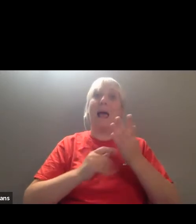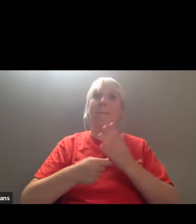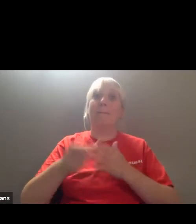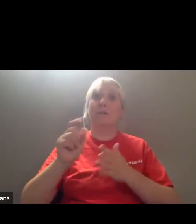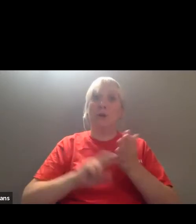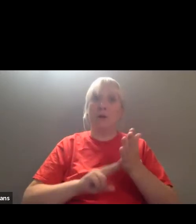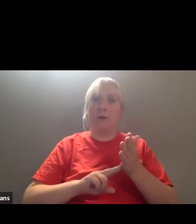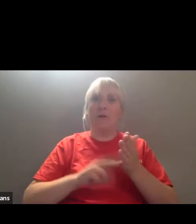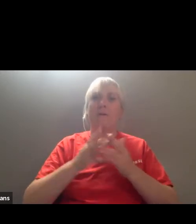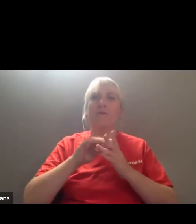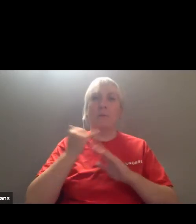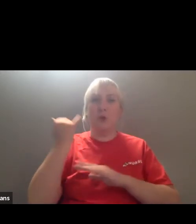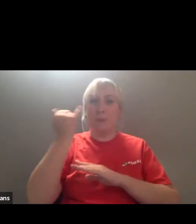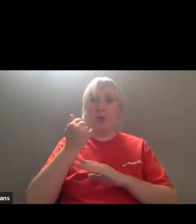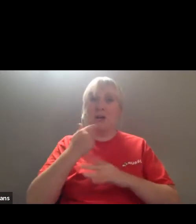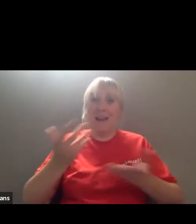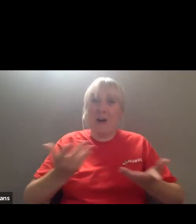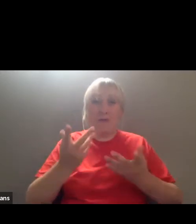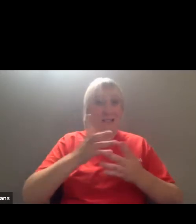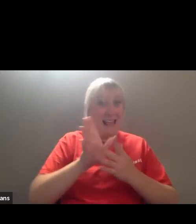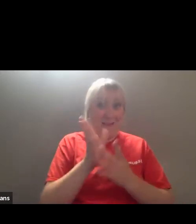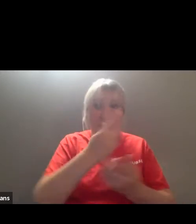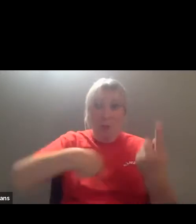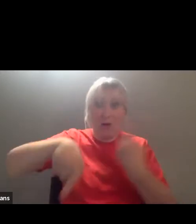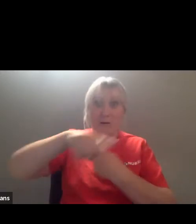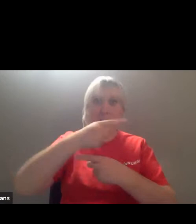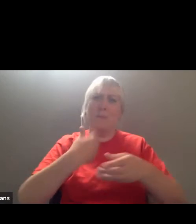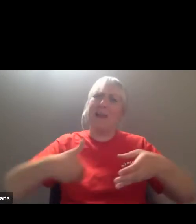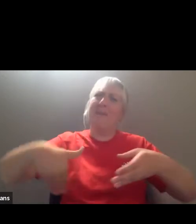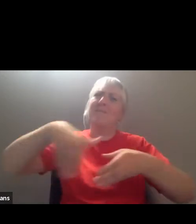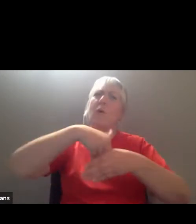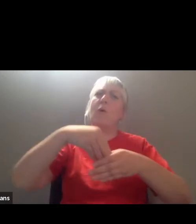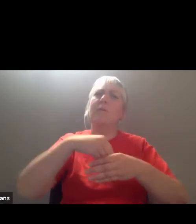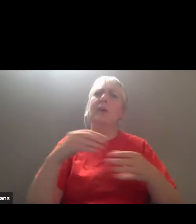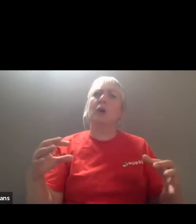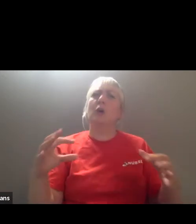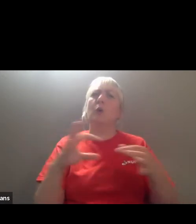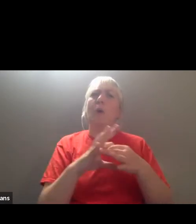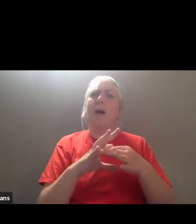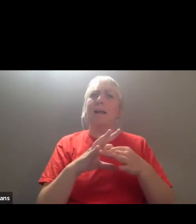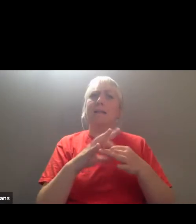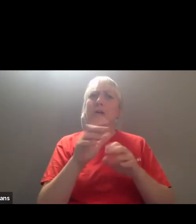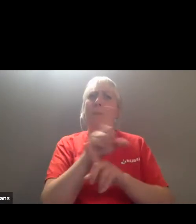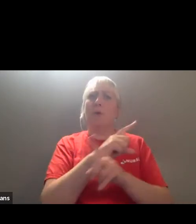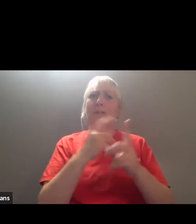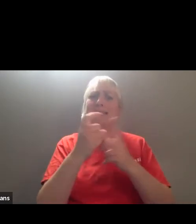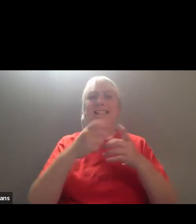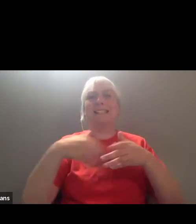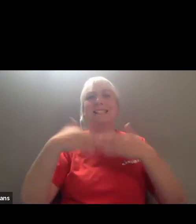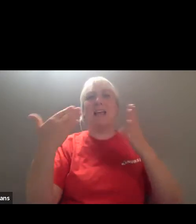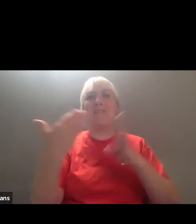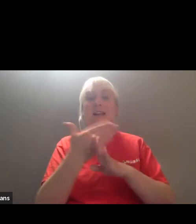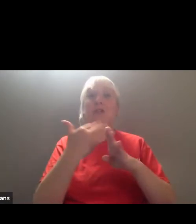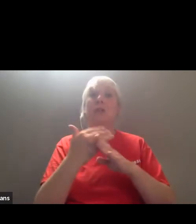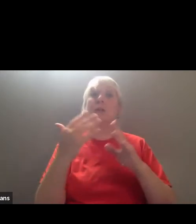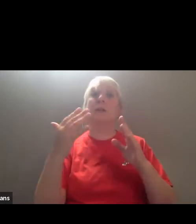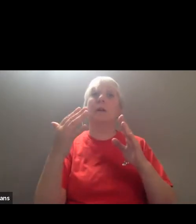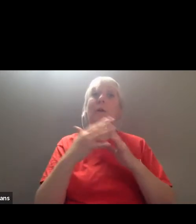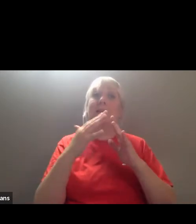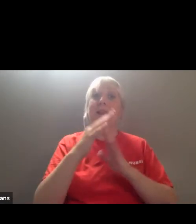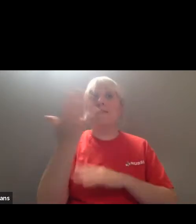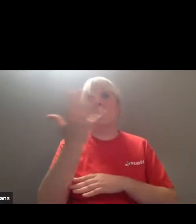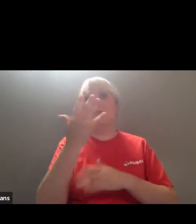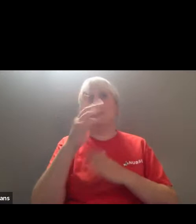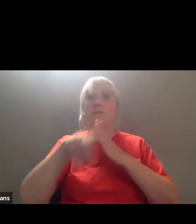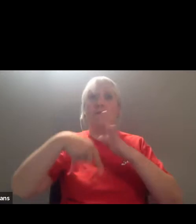Centres encourages everyone to get involved with Unite Communities Day of Action on Wednesday, 15th July, which will be